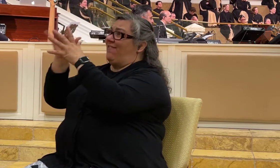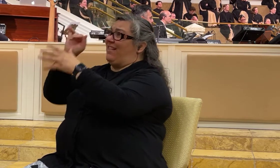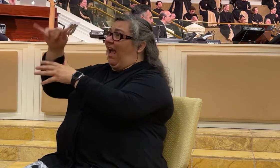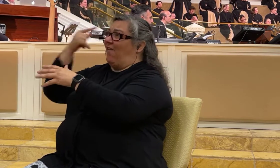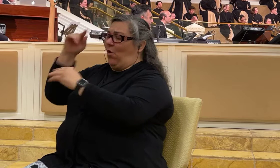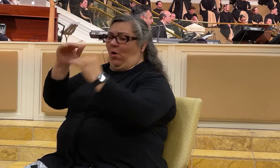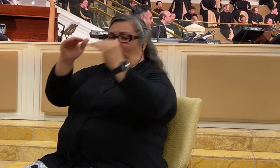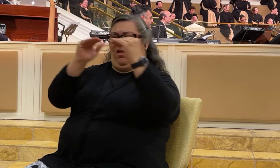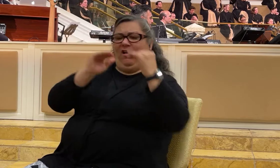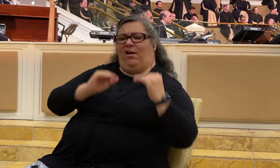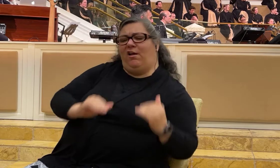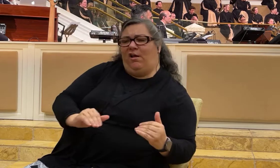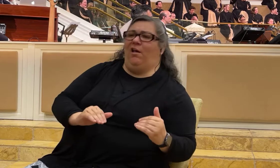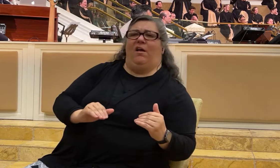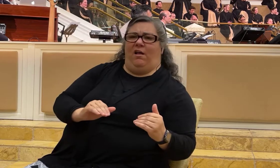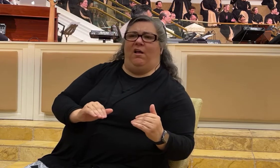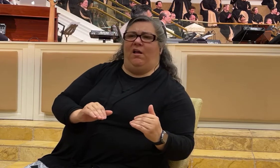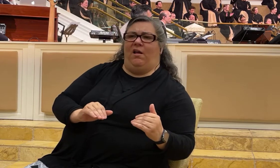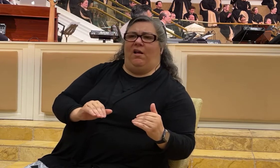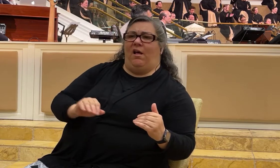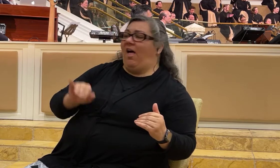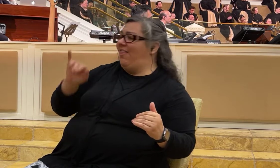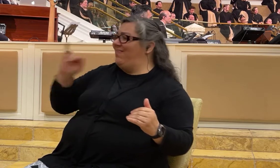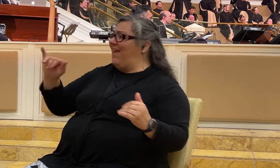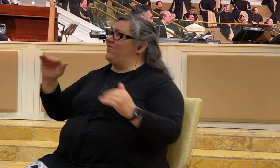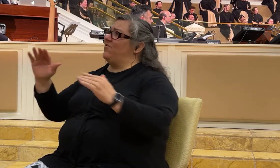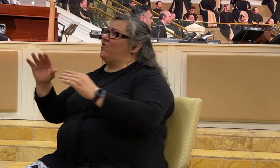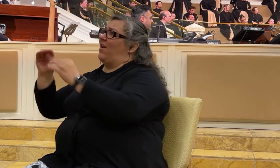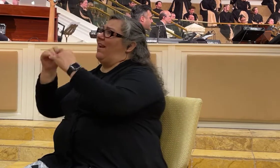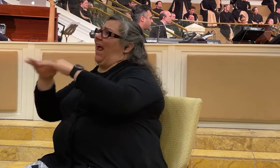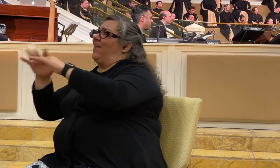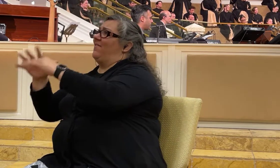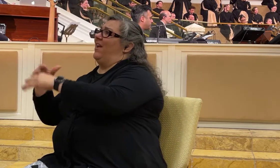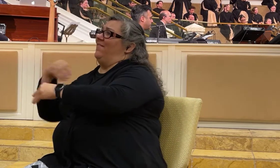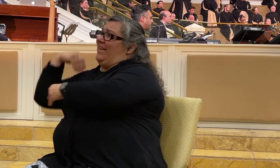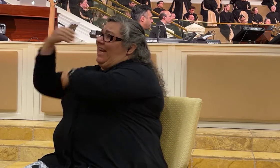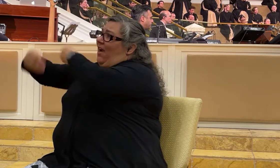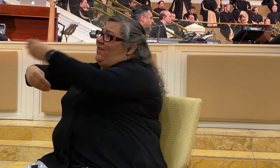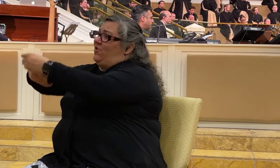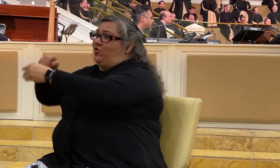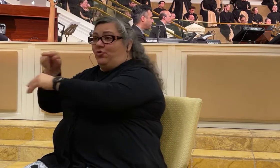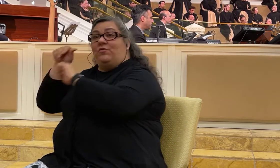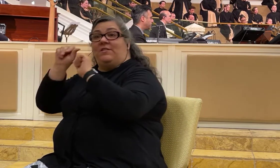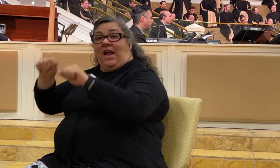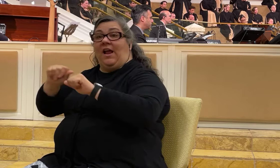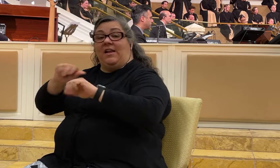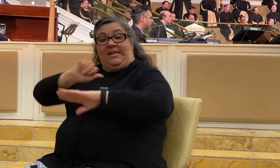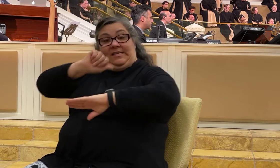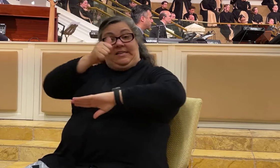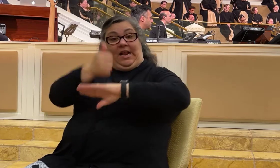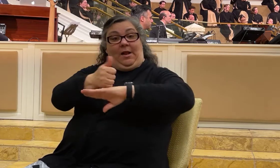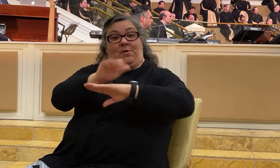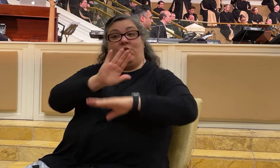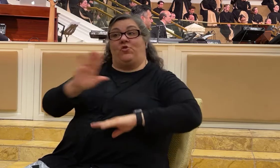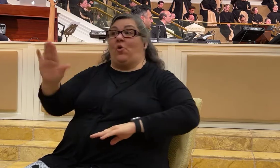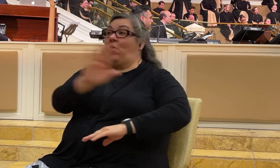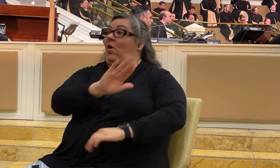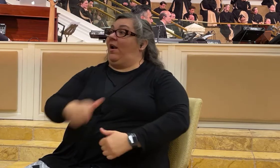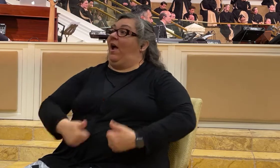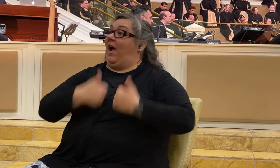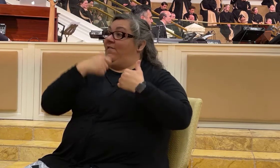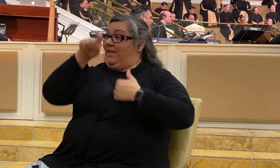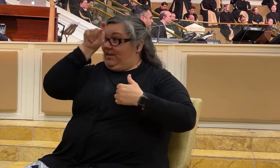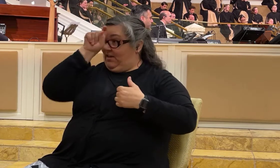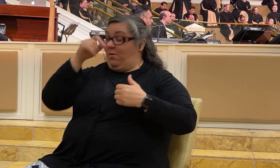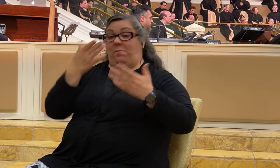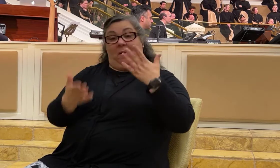the land of your inheritance. You can build your kingdom in Egypt, and you may have faith the rest of